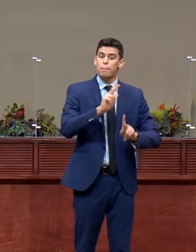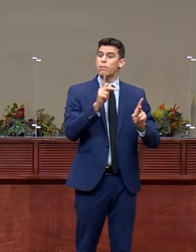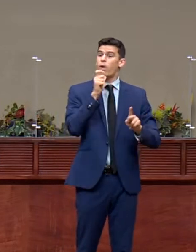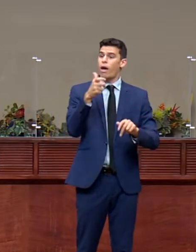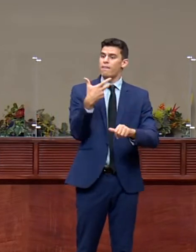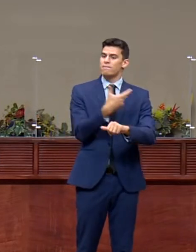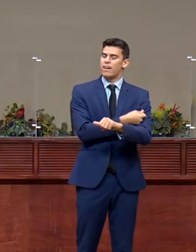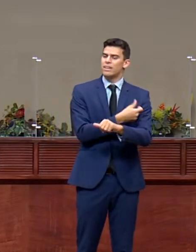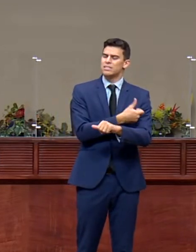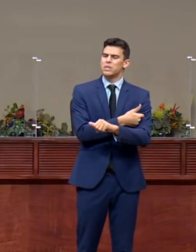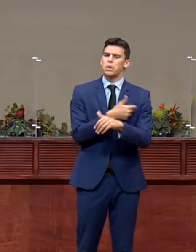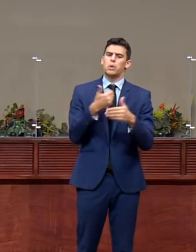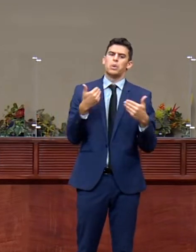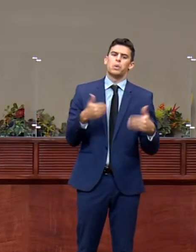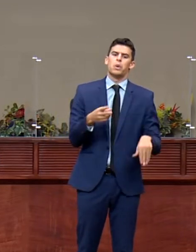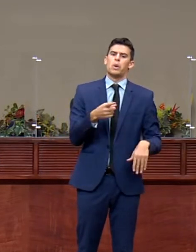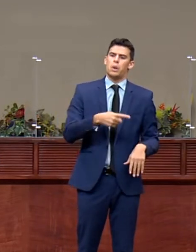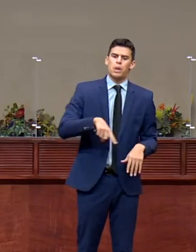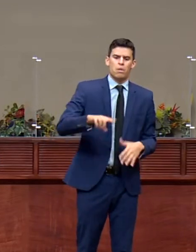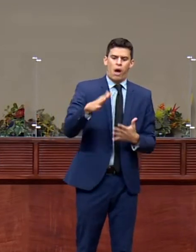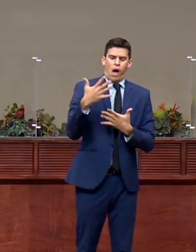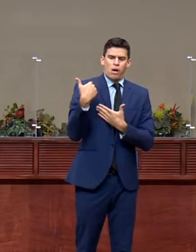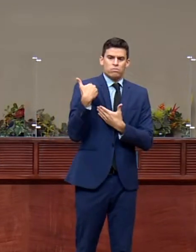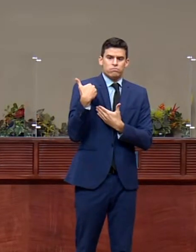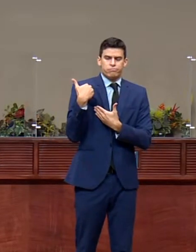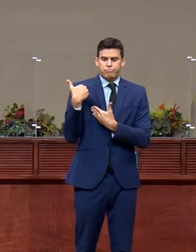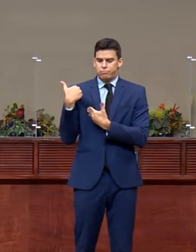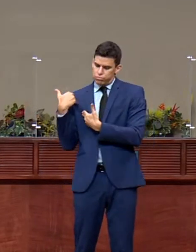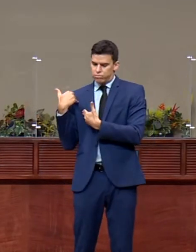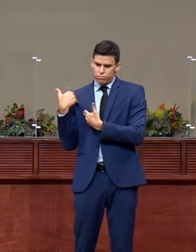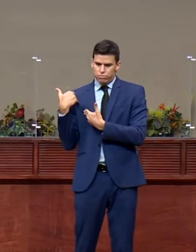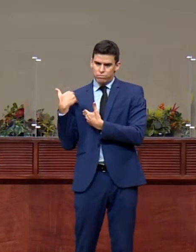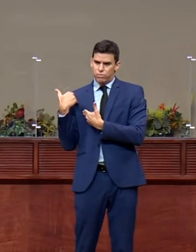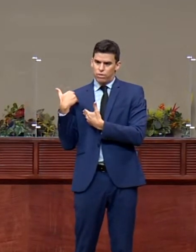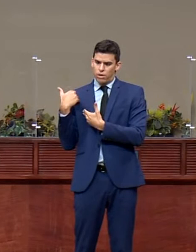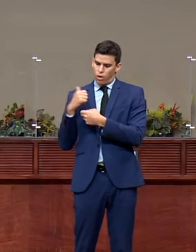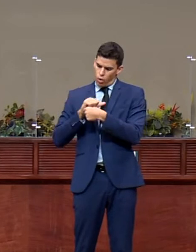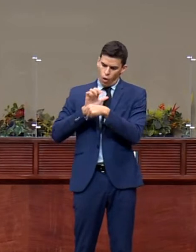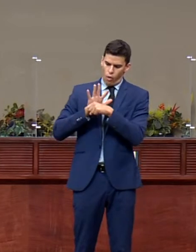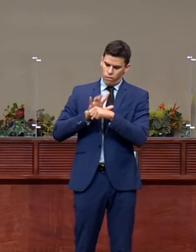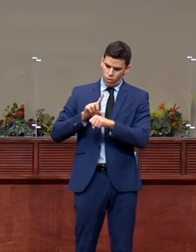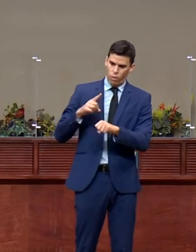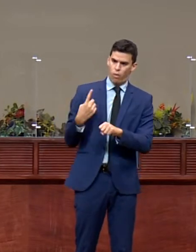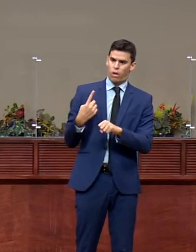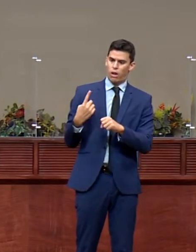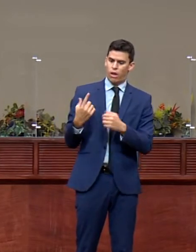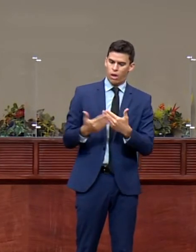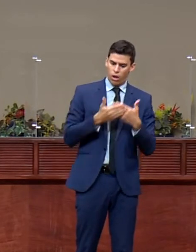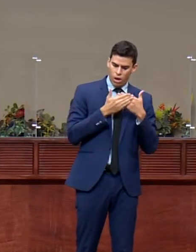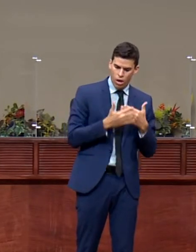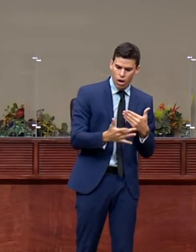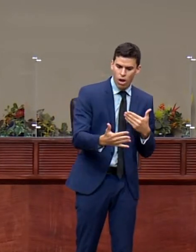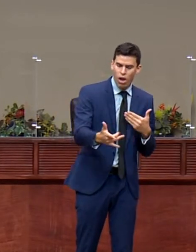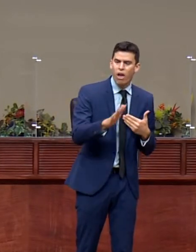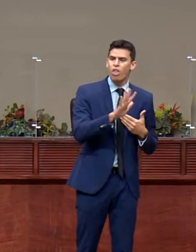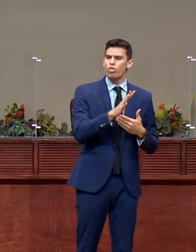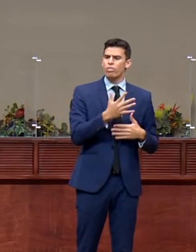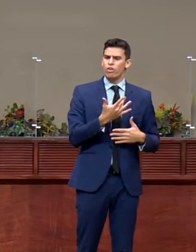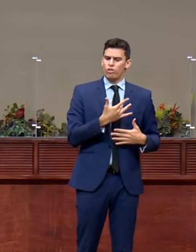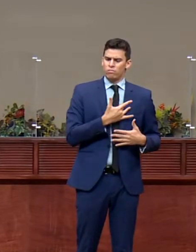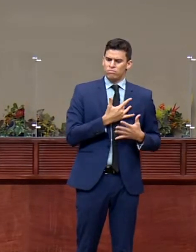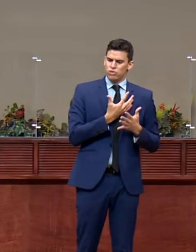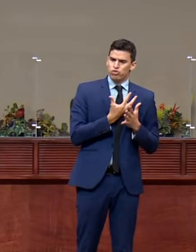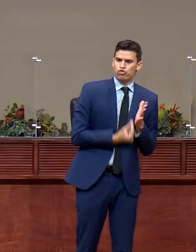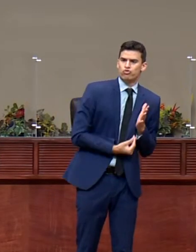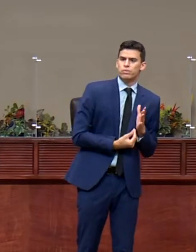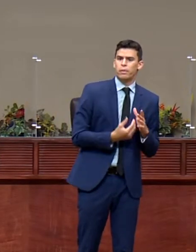bear the burden of this pandemic from here on out. They are the ones that will bear the grief, the loss